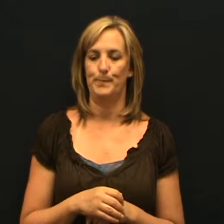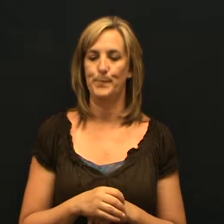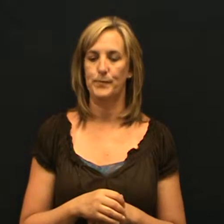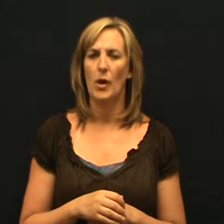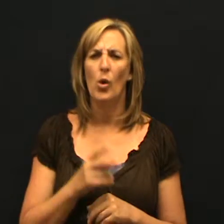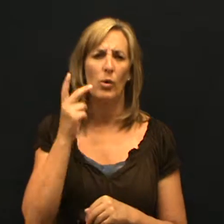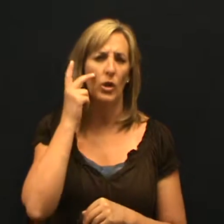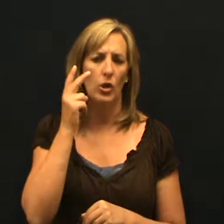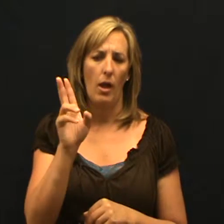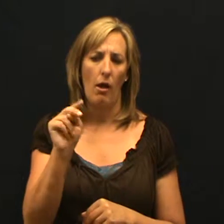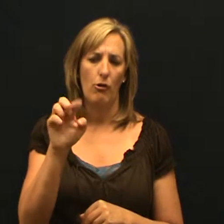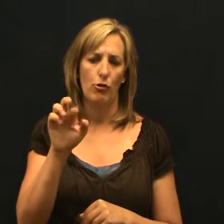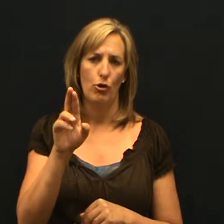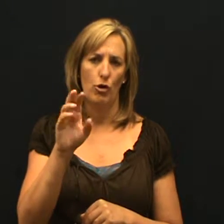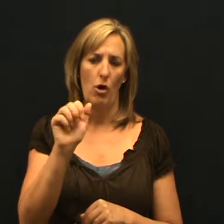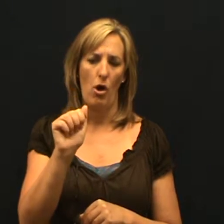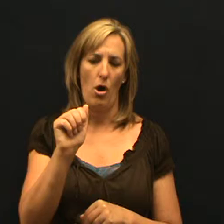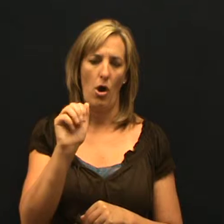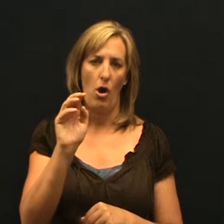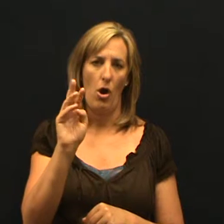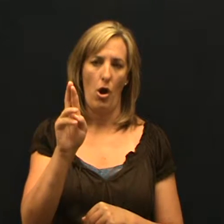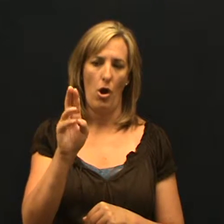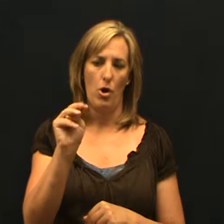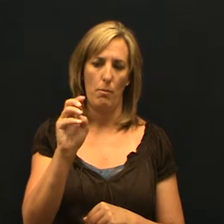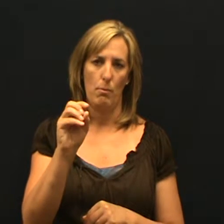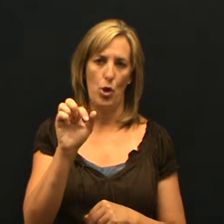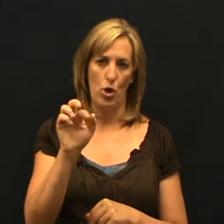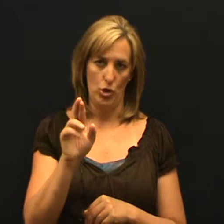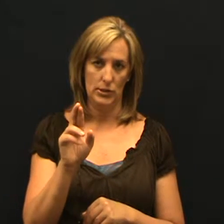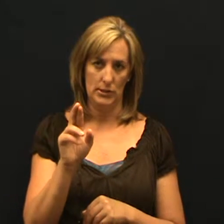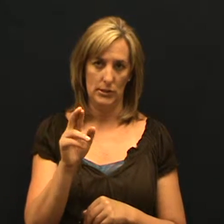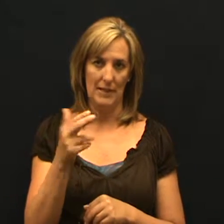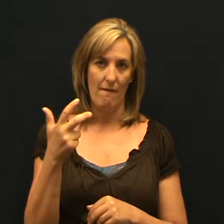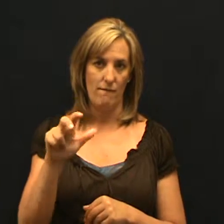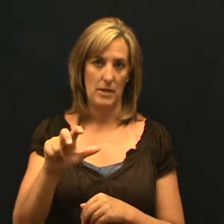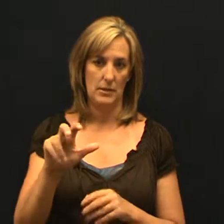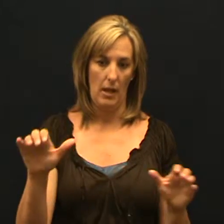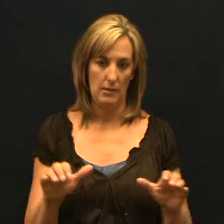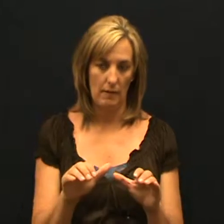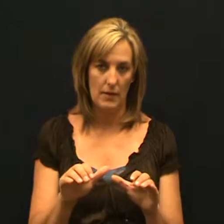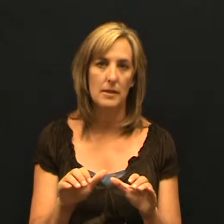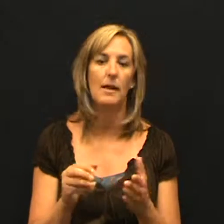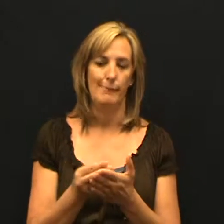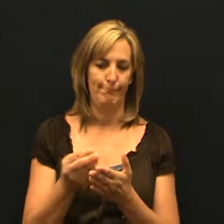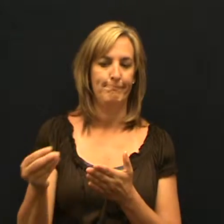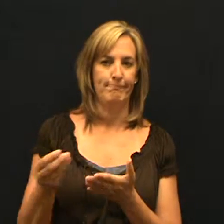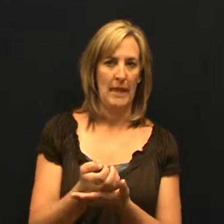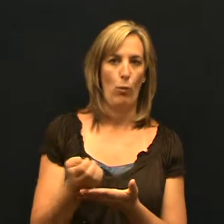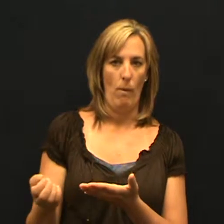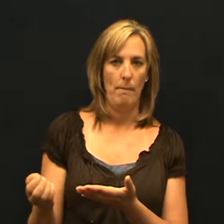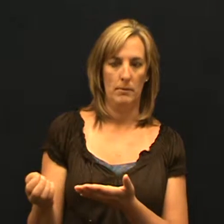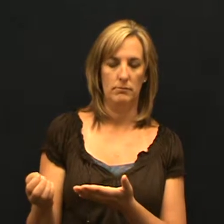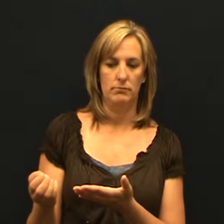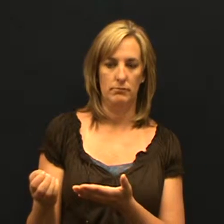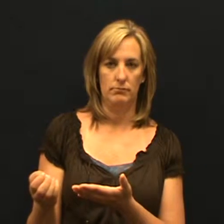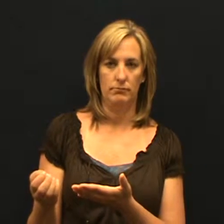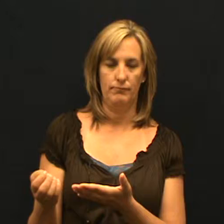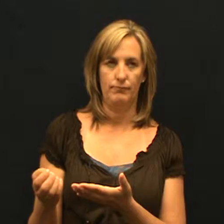Armour's investing activities, and they invested in equipment or purchased equipment, and